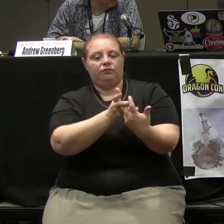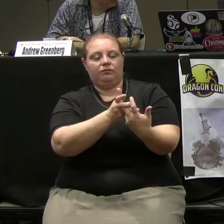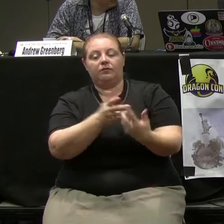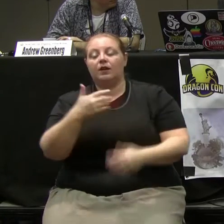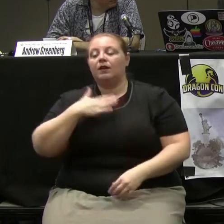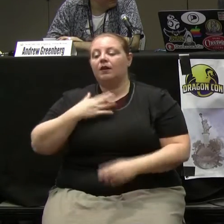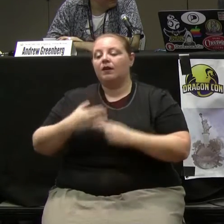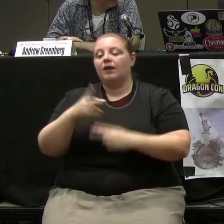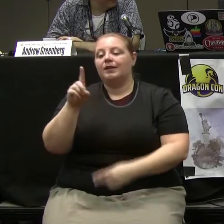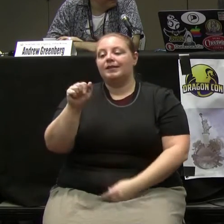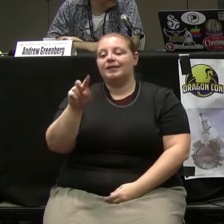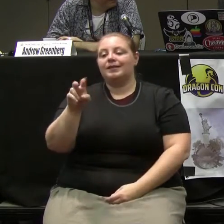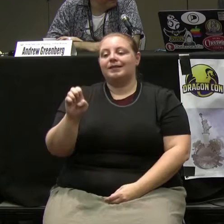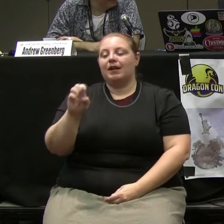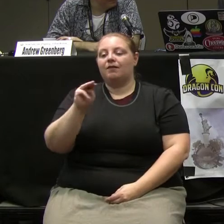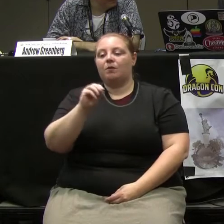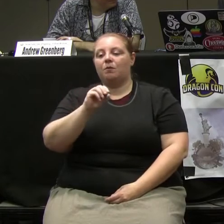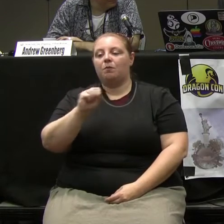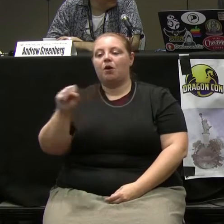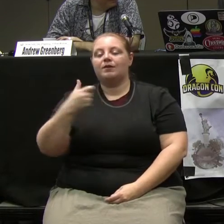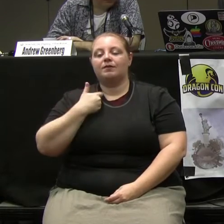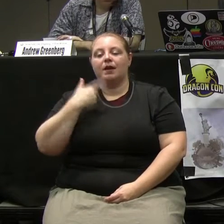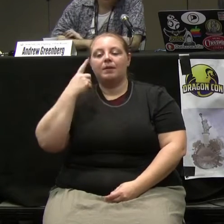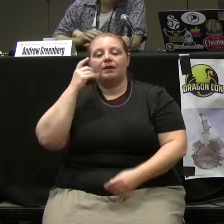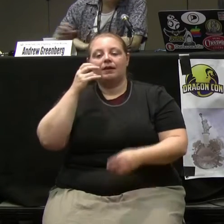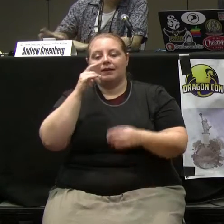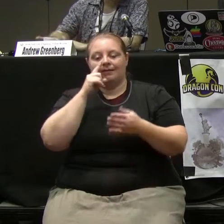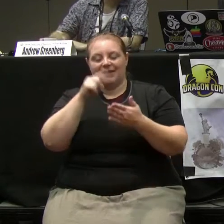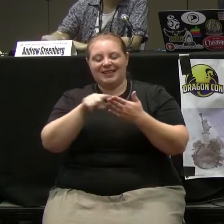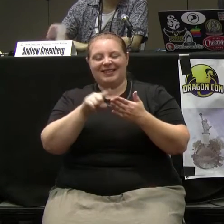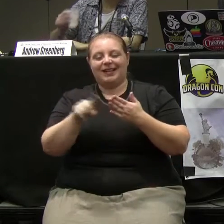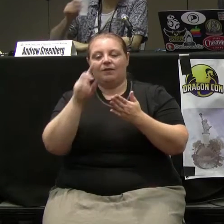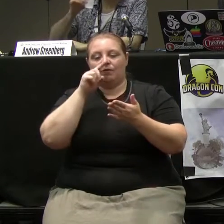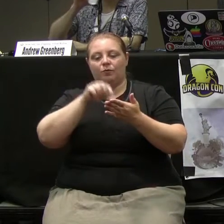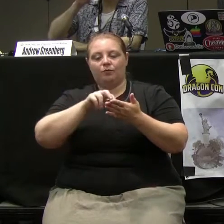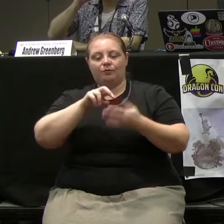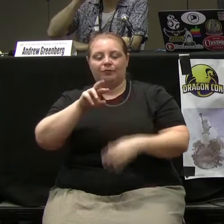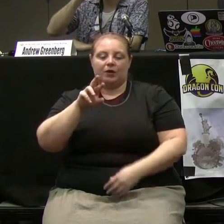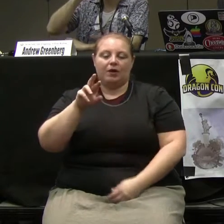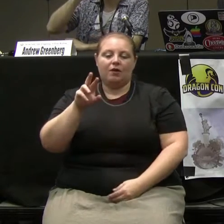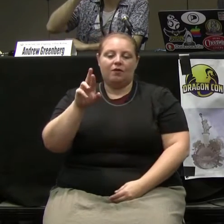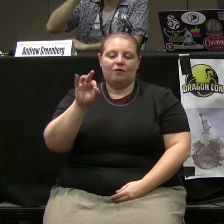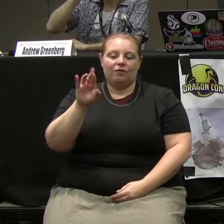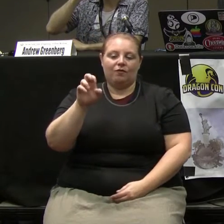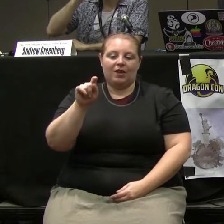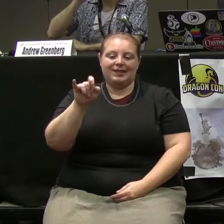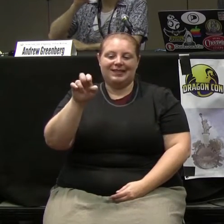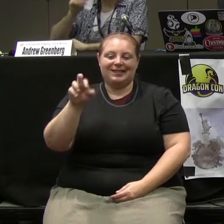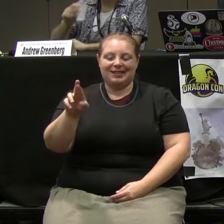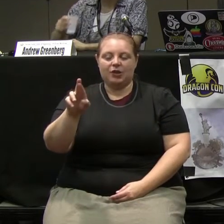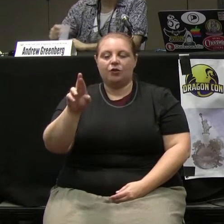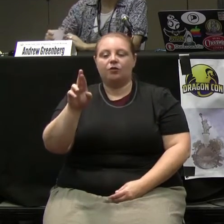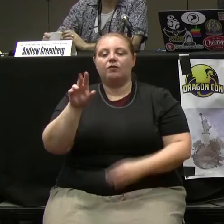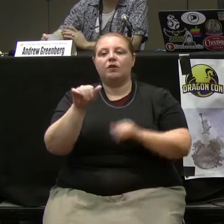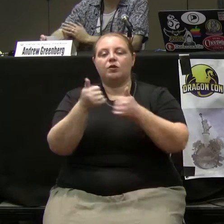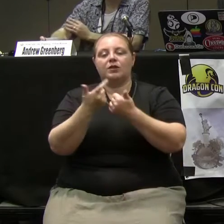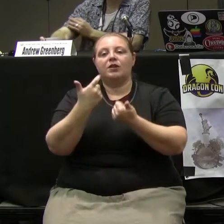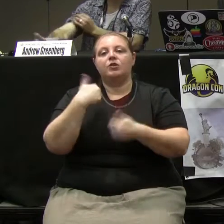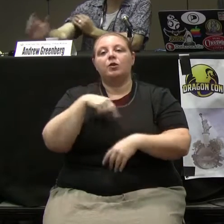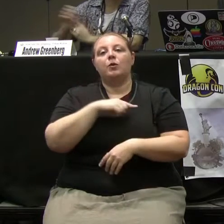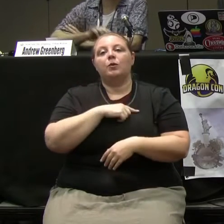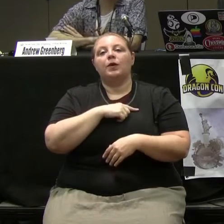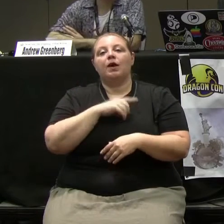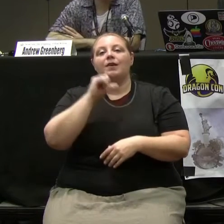I'm Dave Maass. I am an investigative researcher at the Electronic Frontier Foundation. If you're not familiar with us, we are